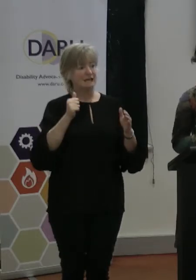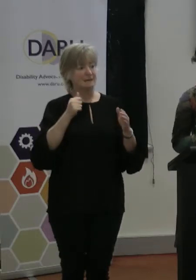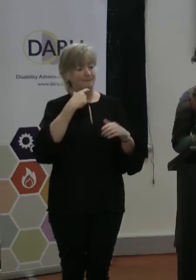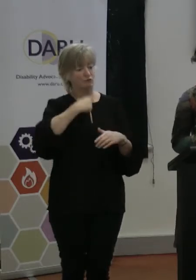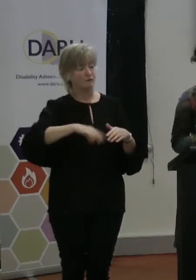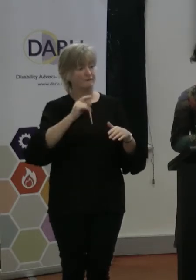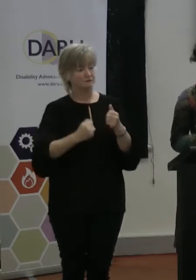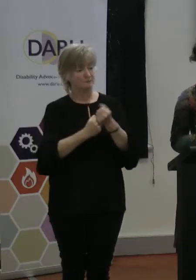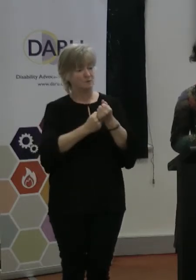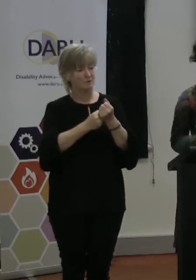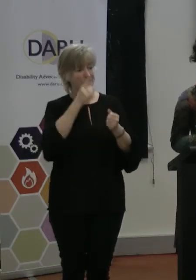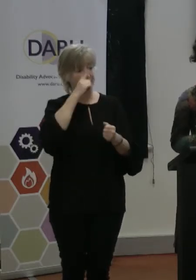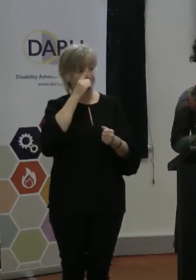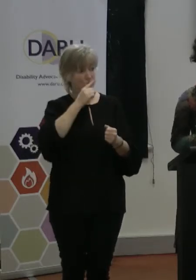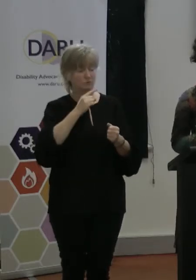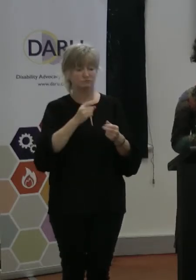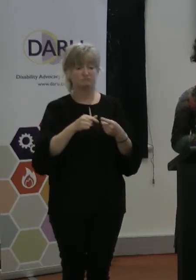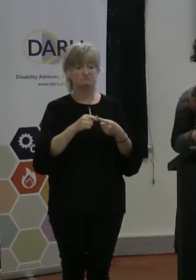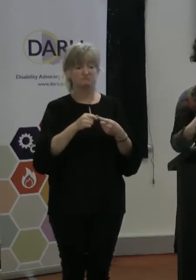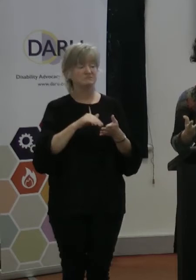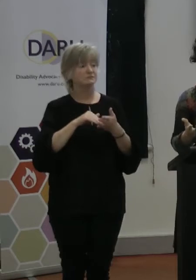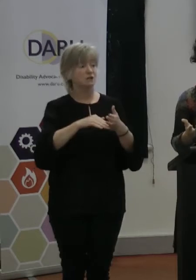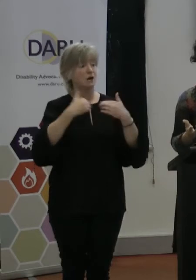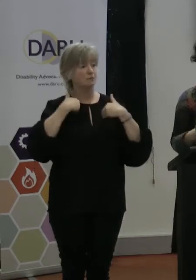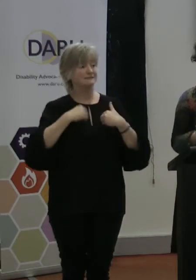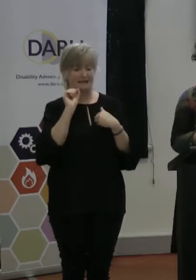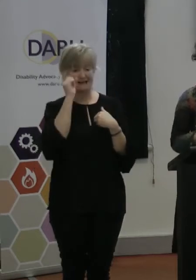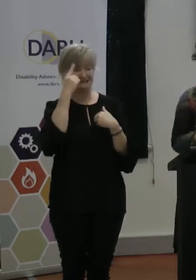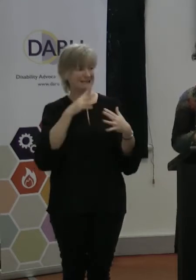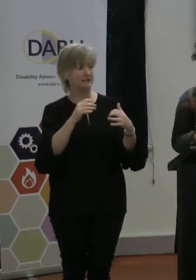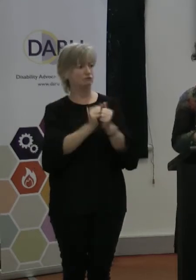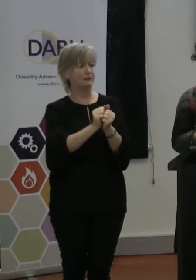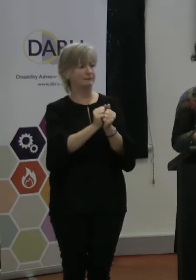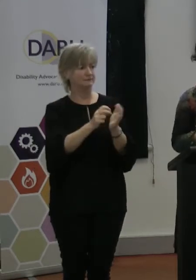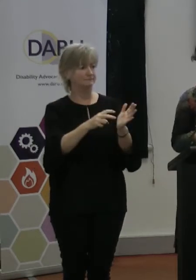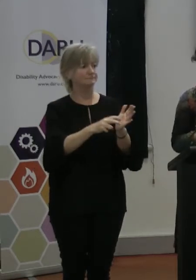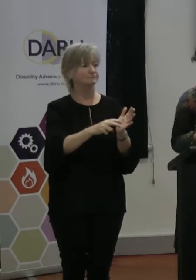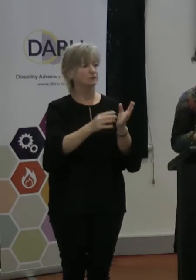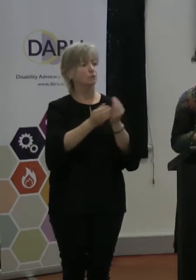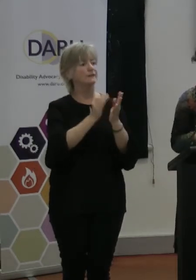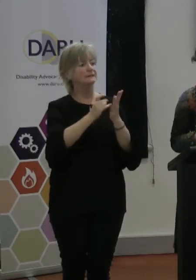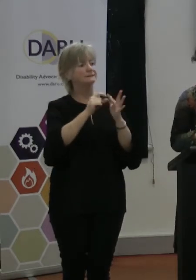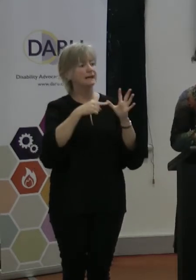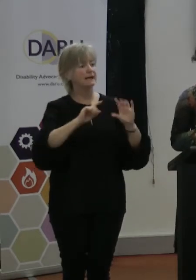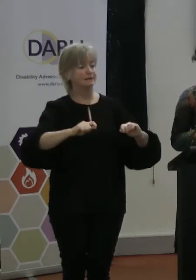support people are to help the resident understand the agreement that they're entering into with the SDA